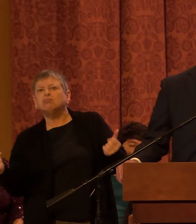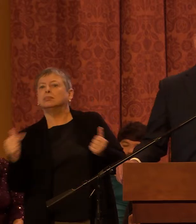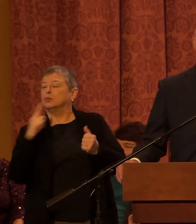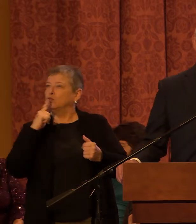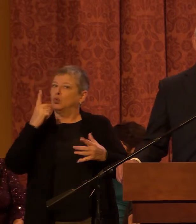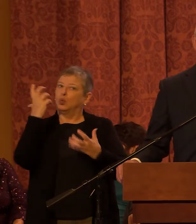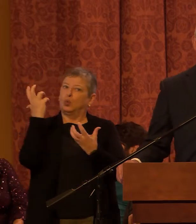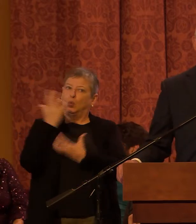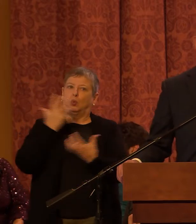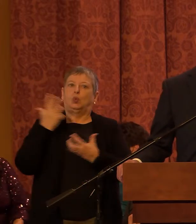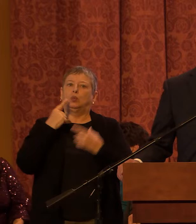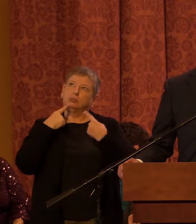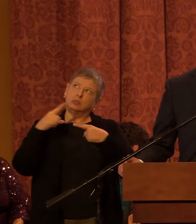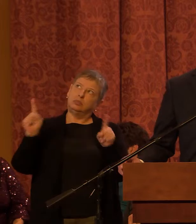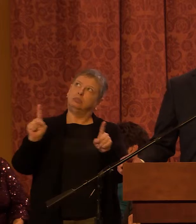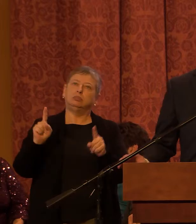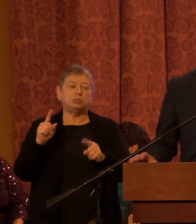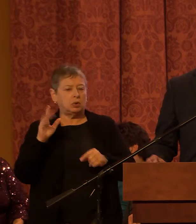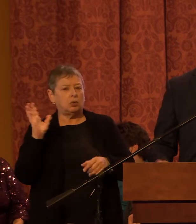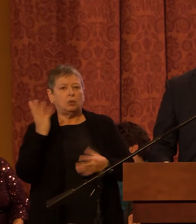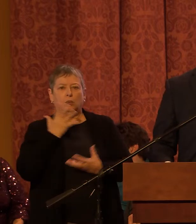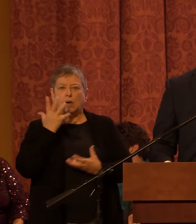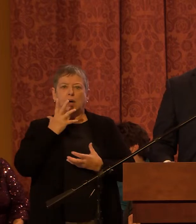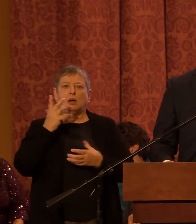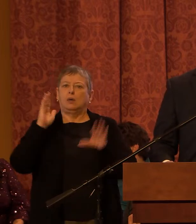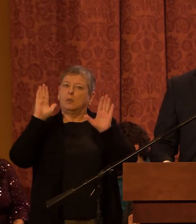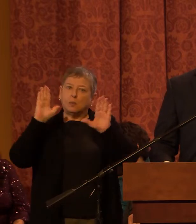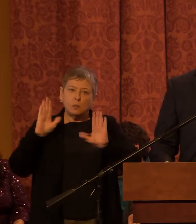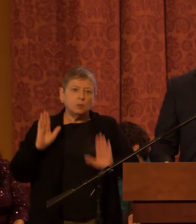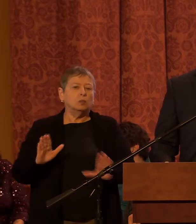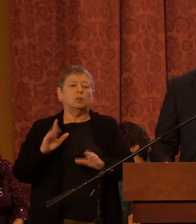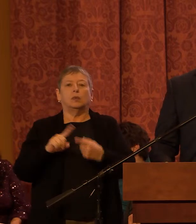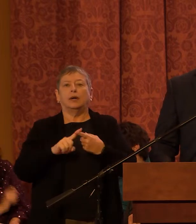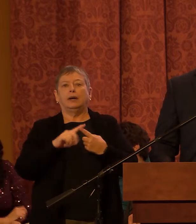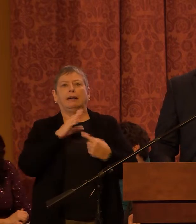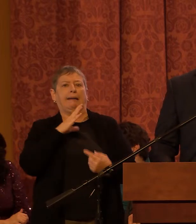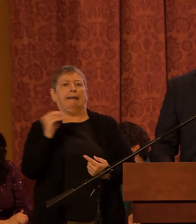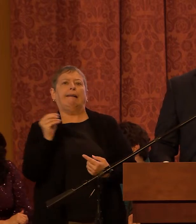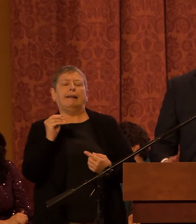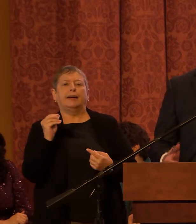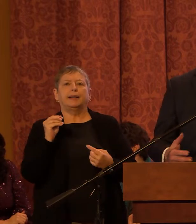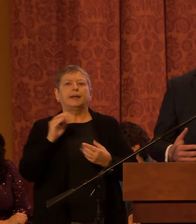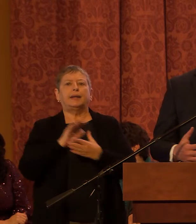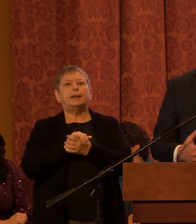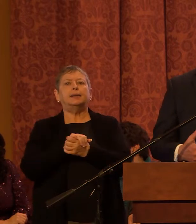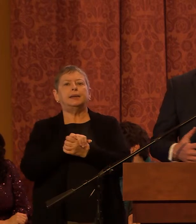extraordinary. I mean, just truly extraordinary, and it is,